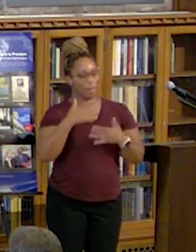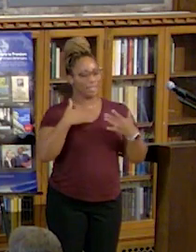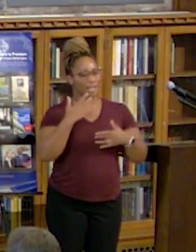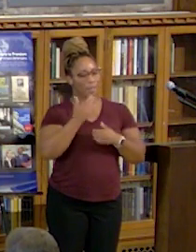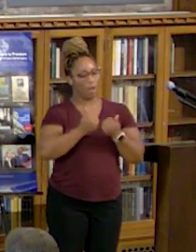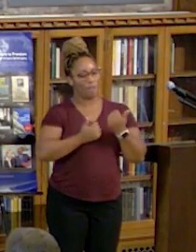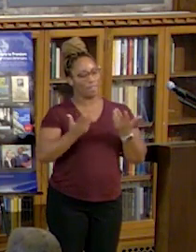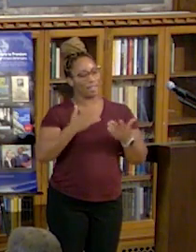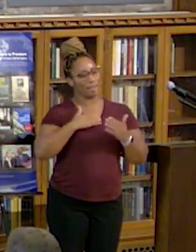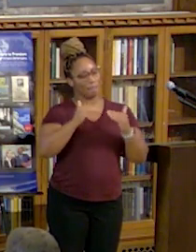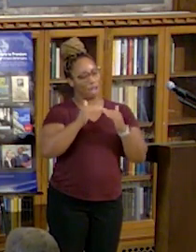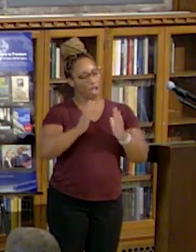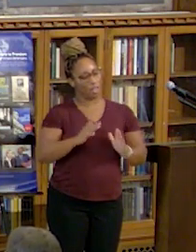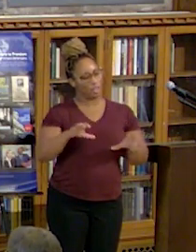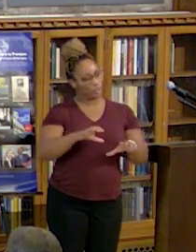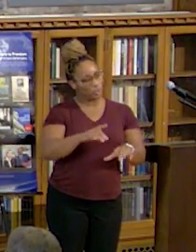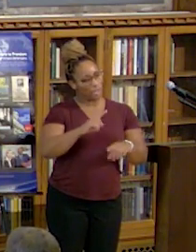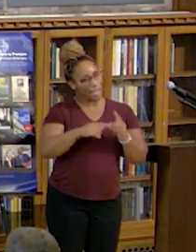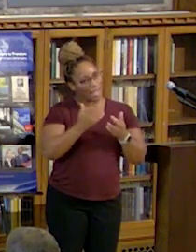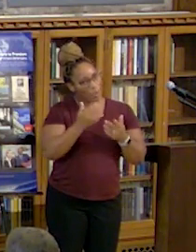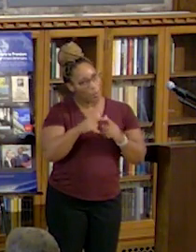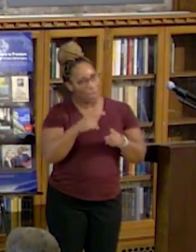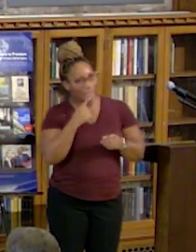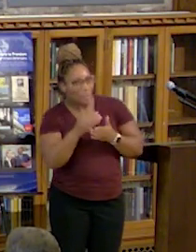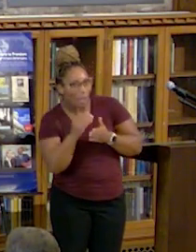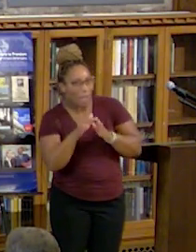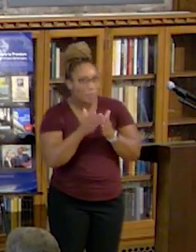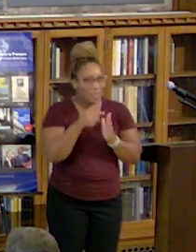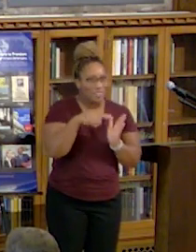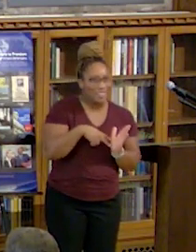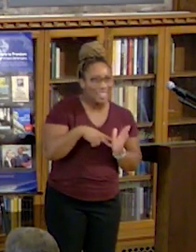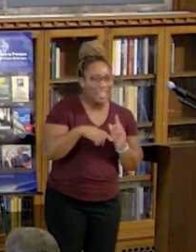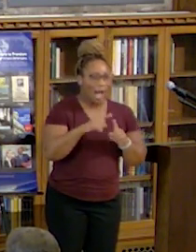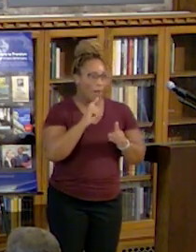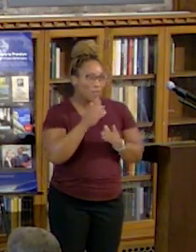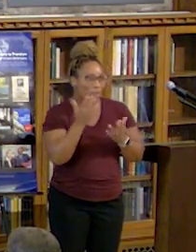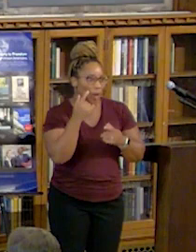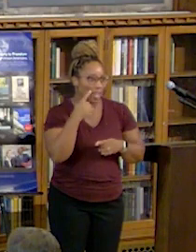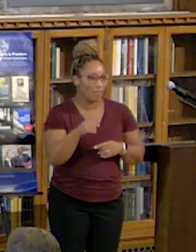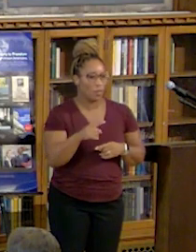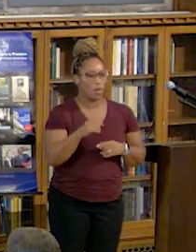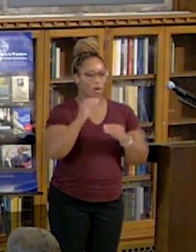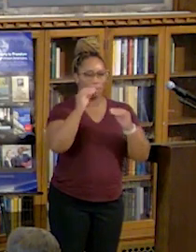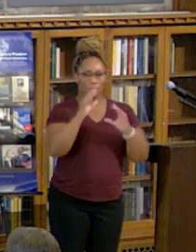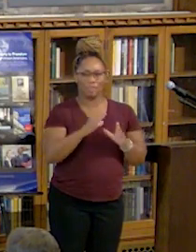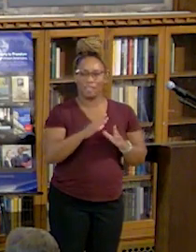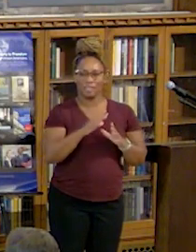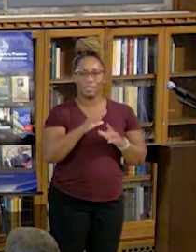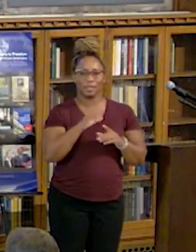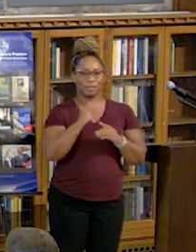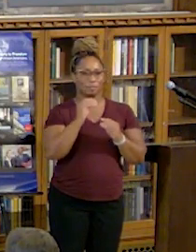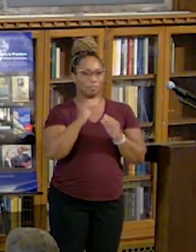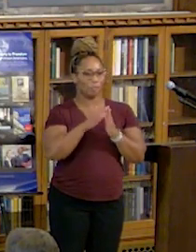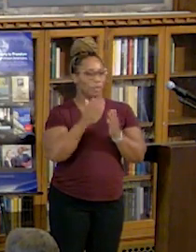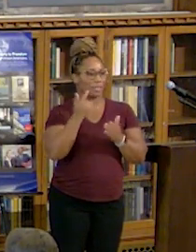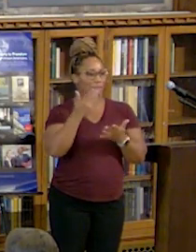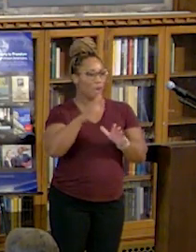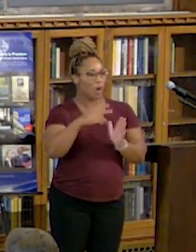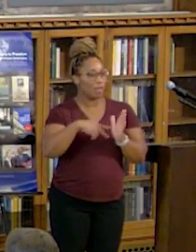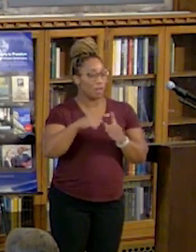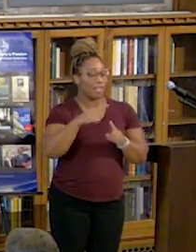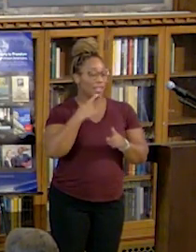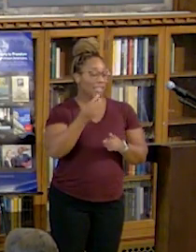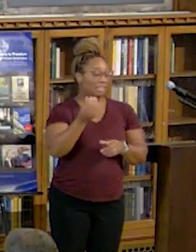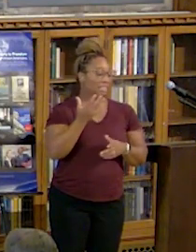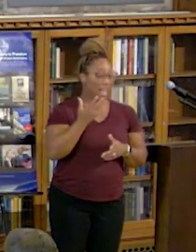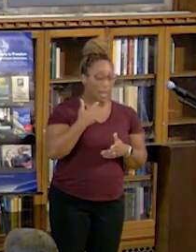that my colleagues are doing and I just can't wait to um to buy it and read it I'm really waiting for Professor Savage's book because the people who have read it have told me